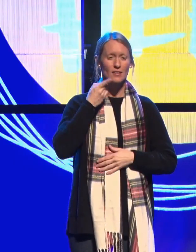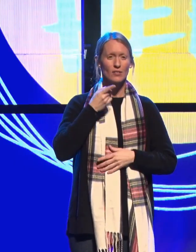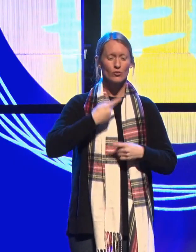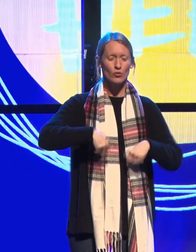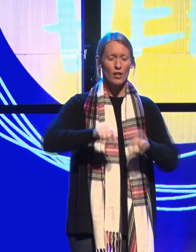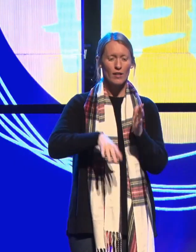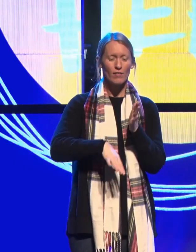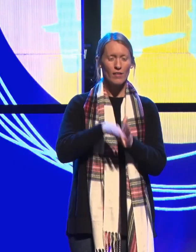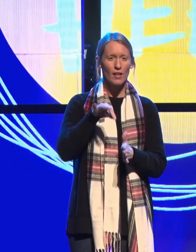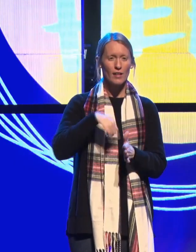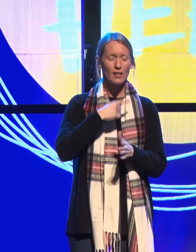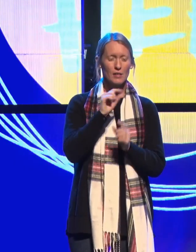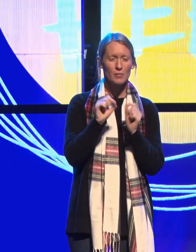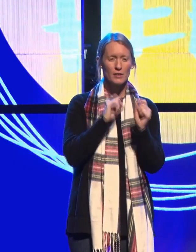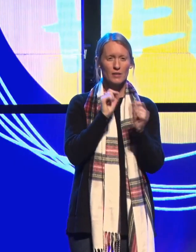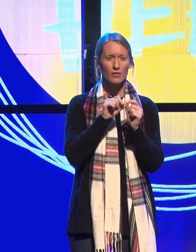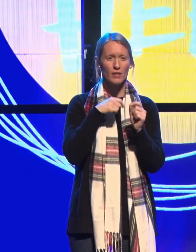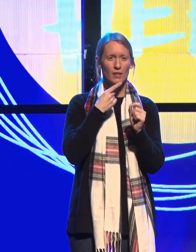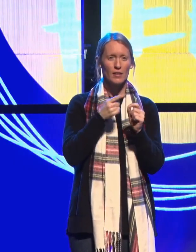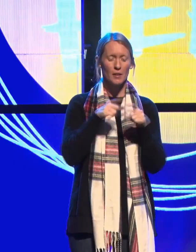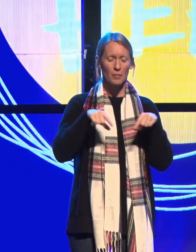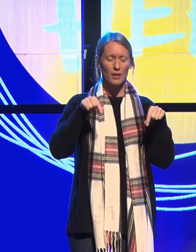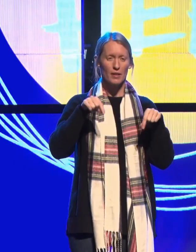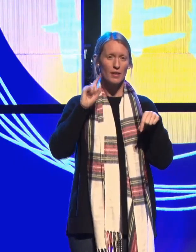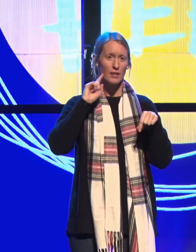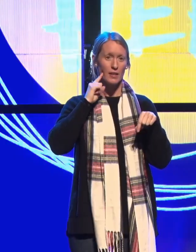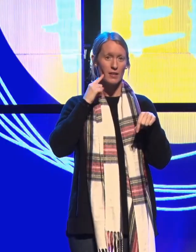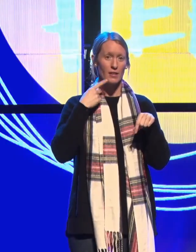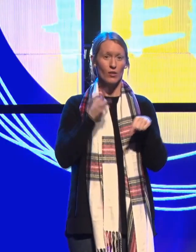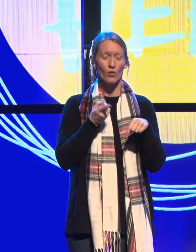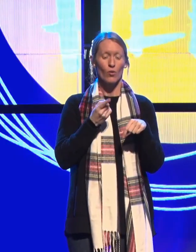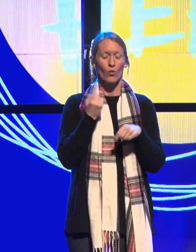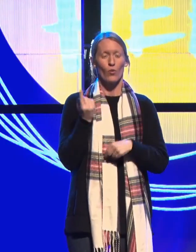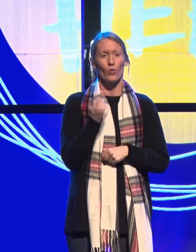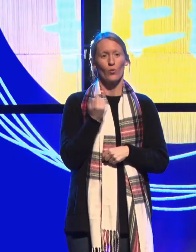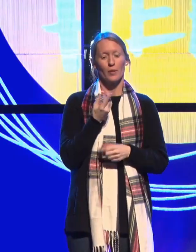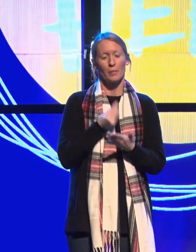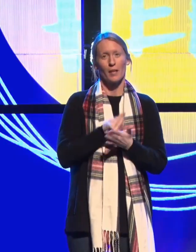specific bag of gummies, and you could only get them in Europe, so it's very sad.